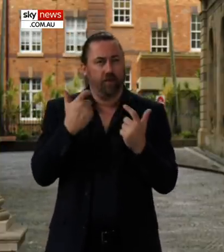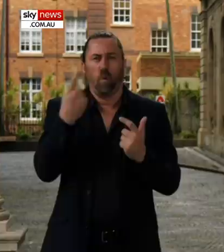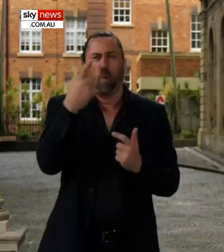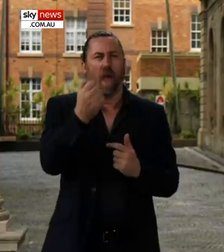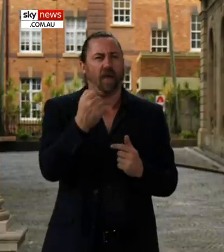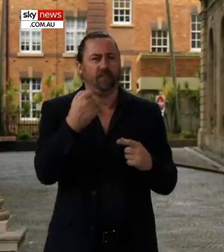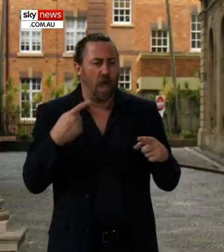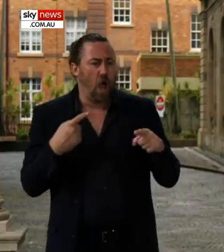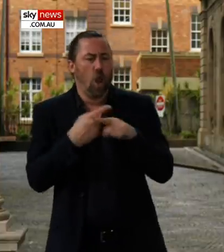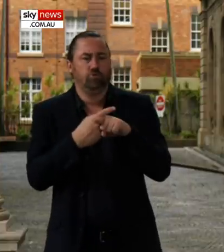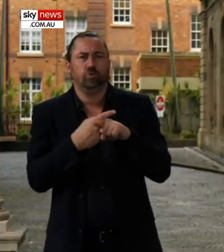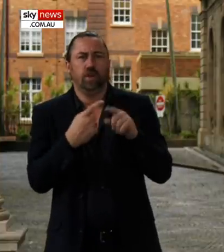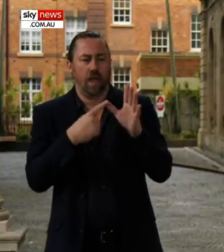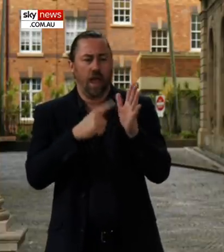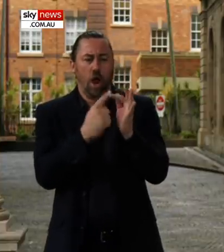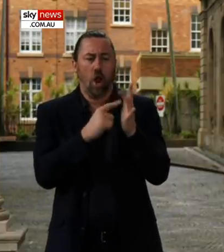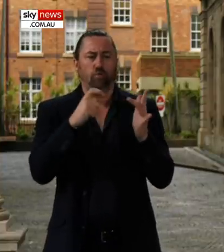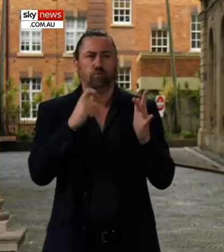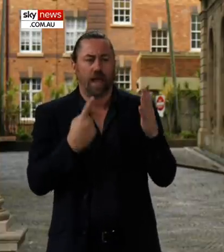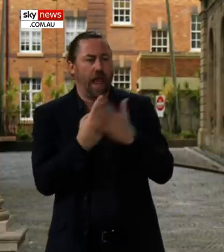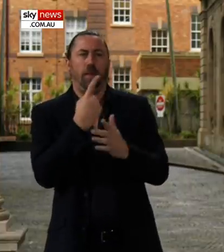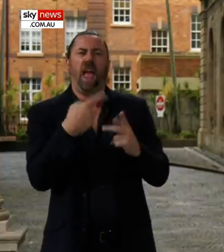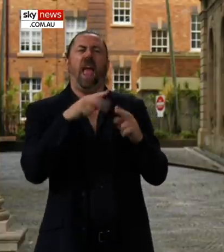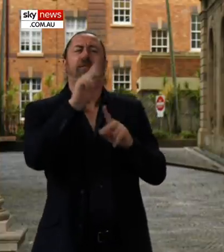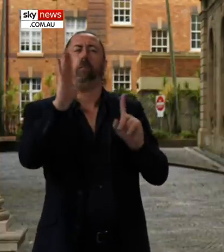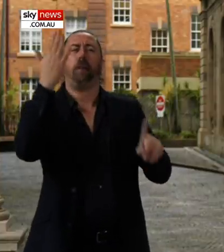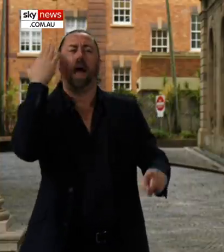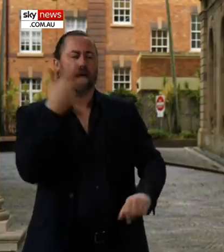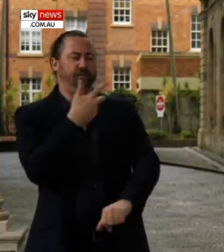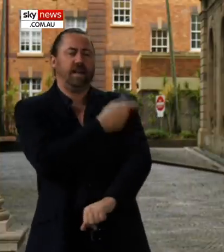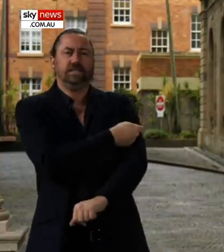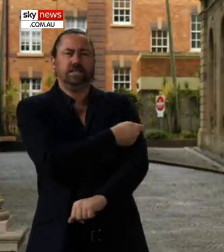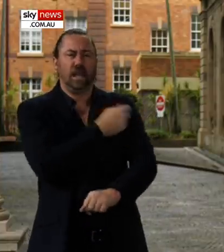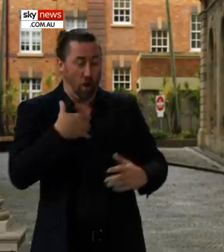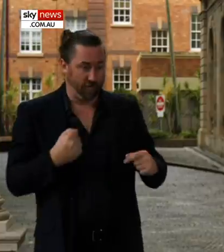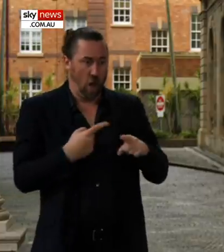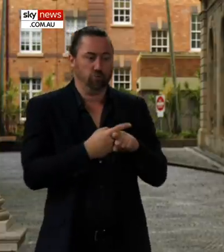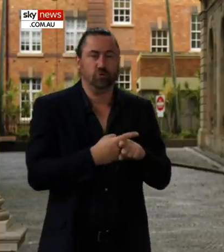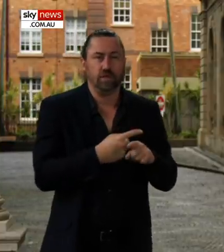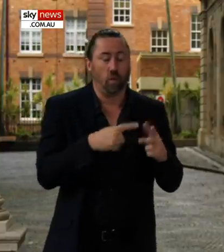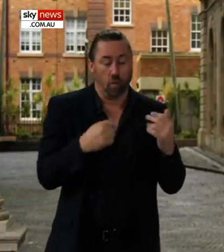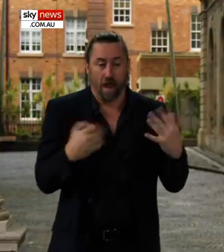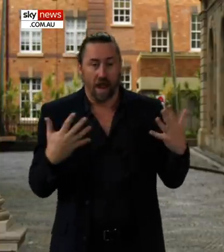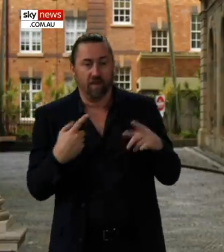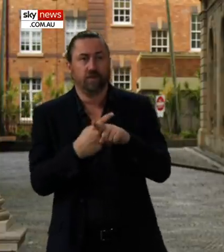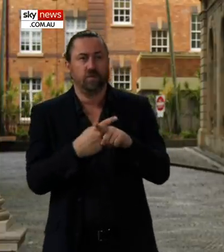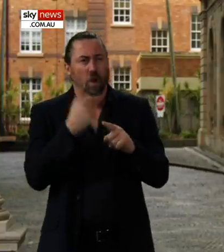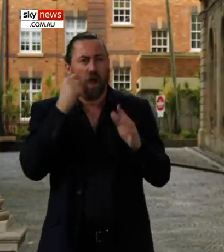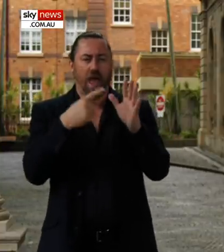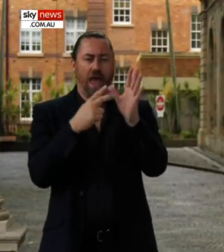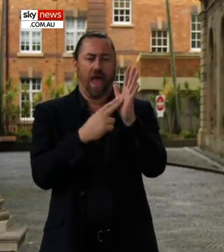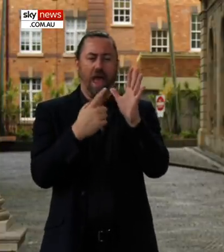severe allergic reaction in the past to any sort of allergic reaction or